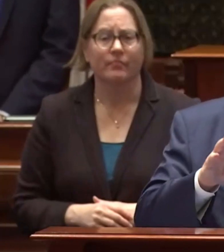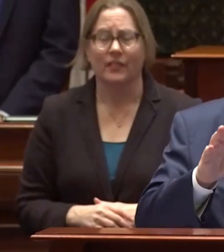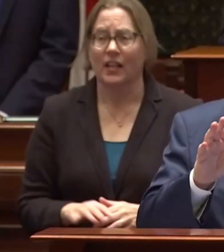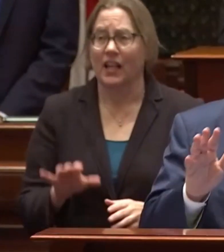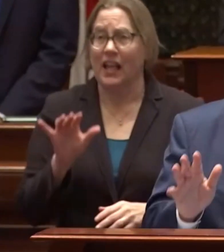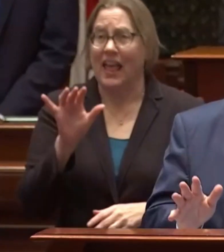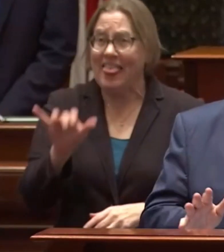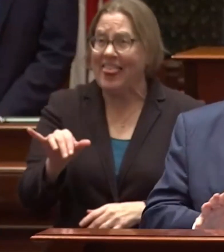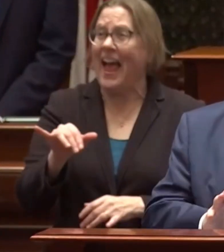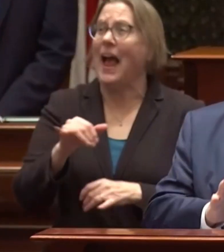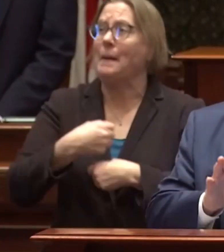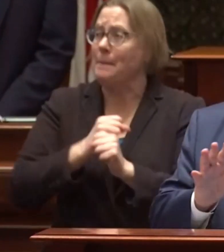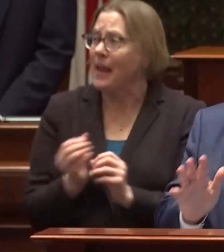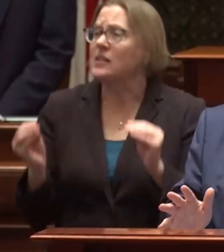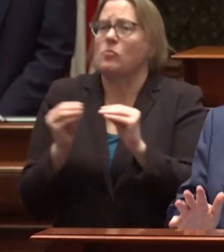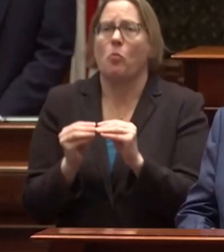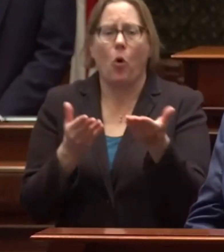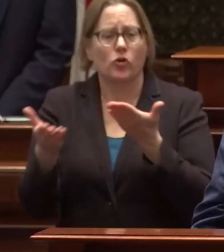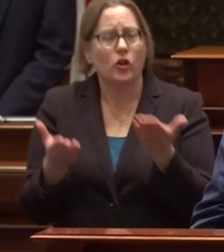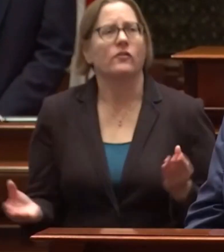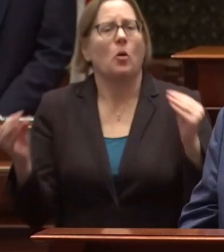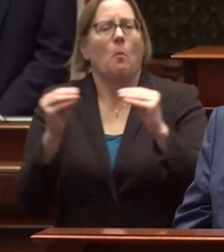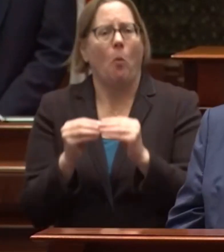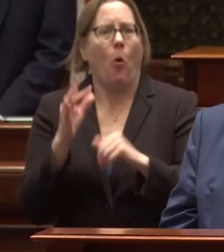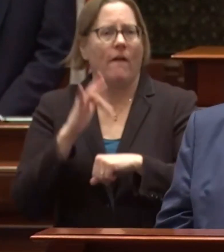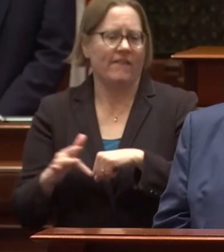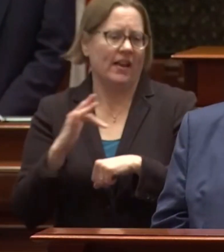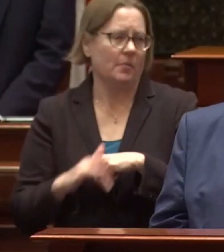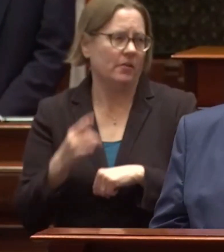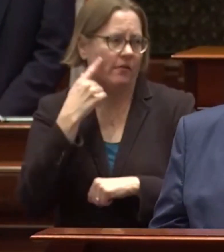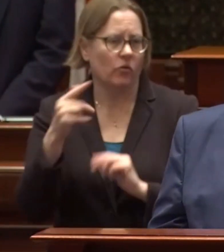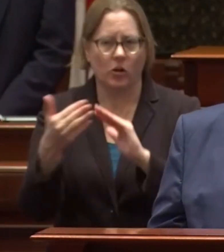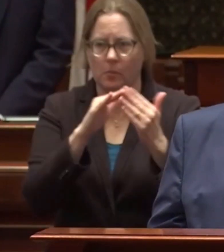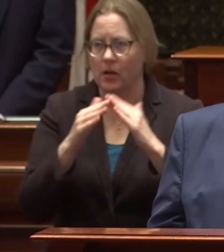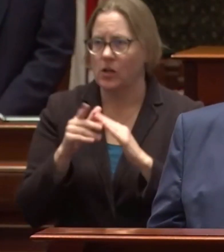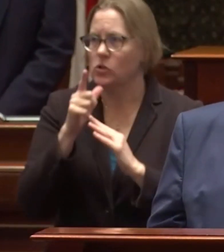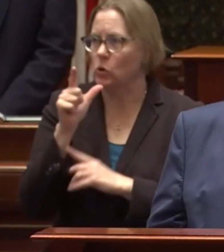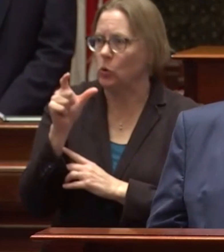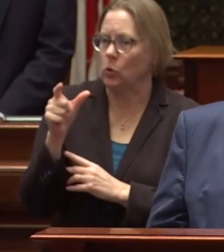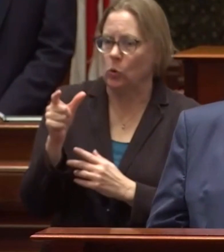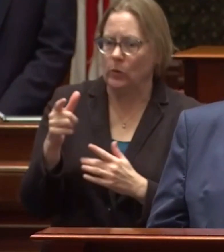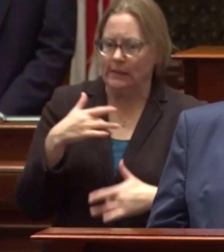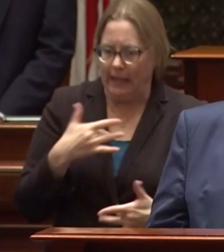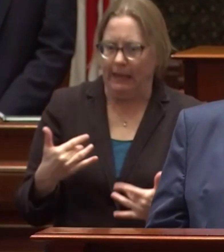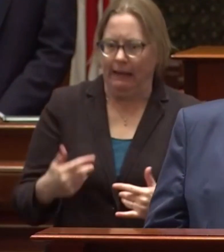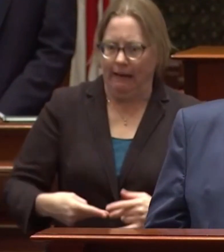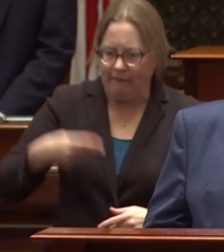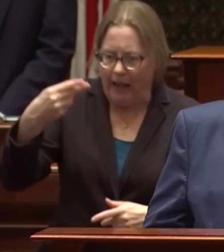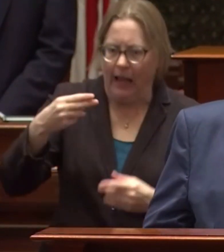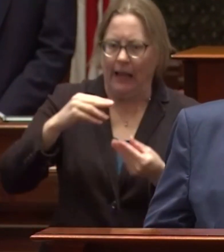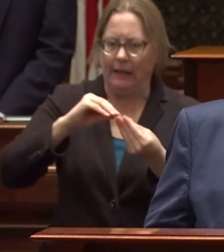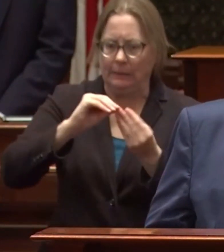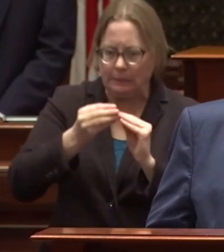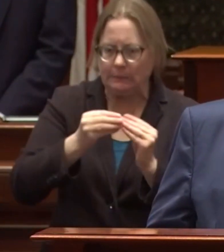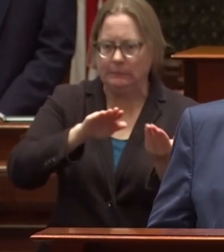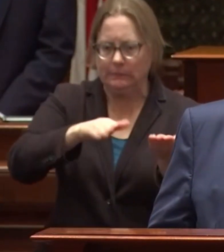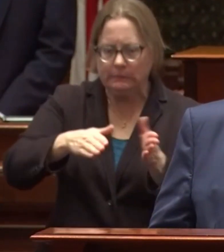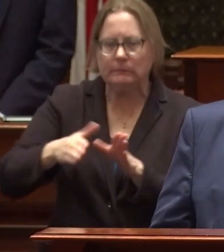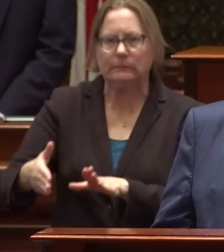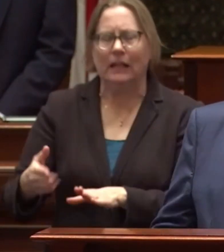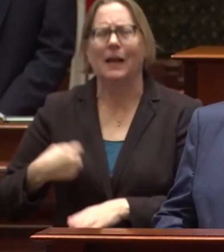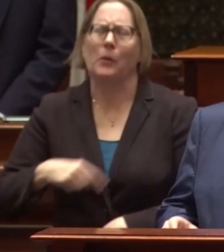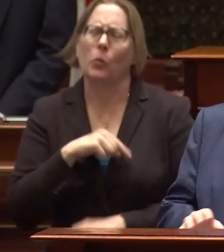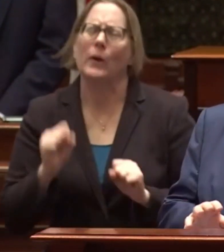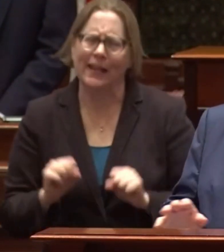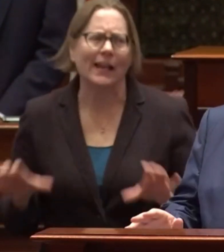That will make more services more readily available to communities with the highest mortality rates. And we can do even